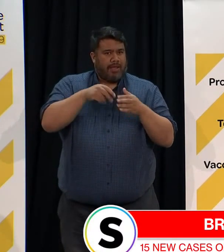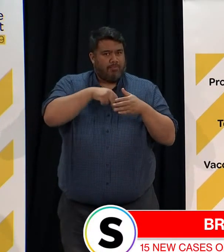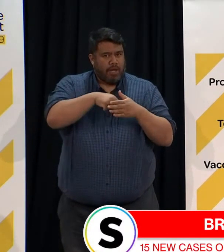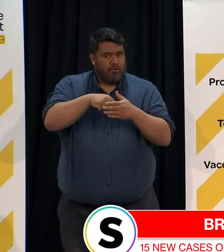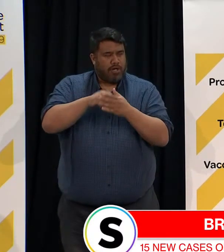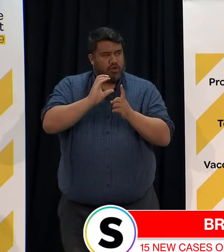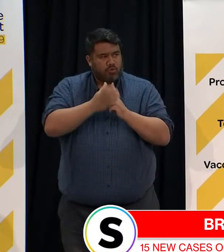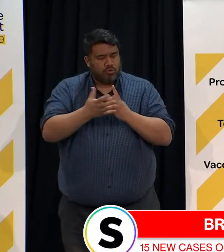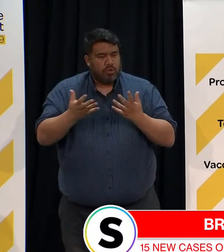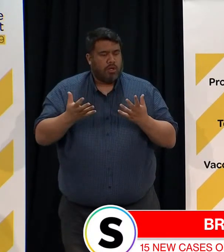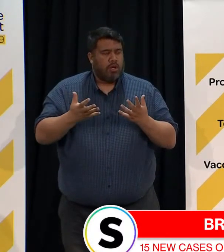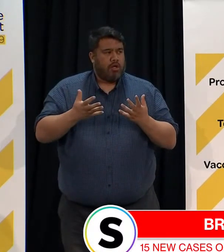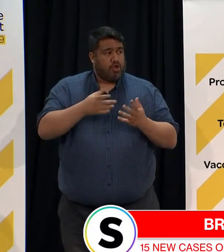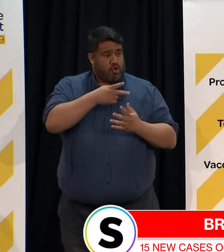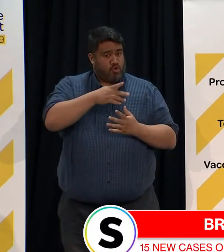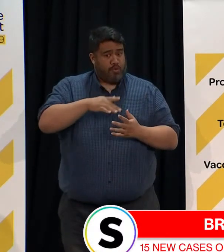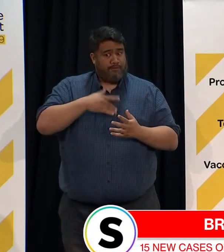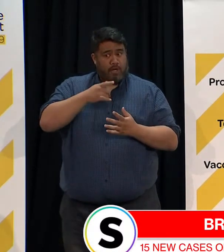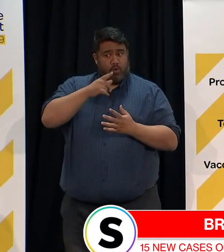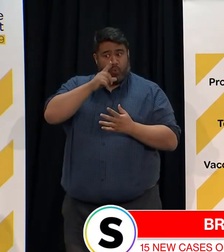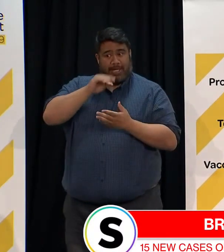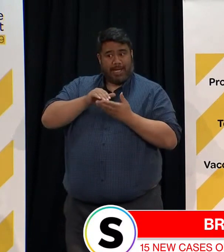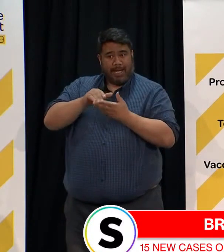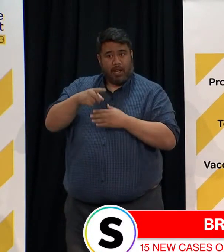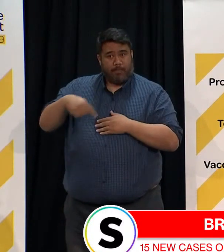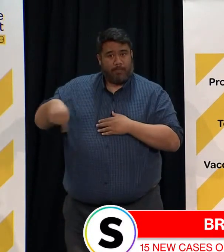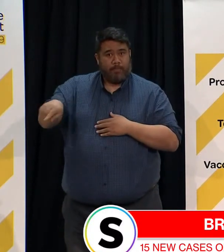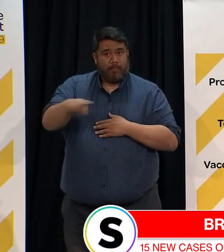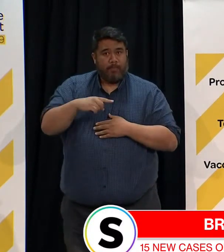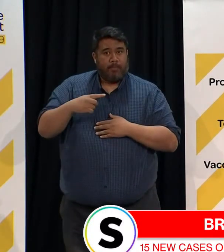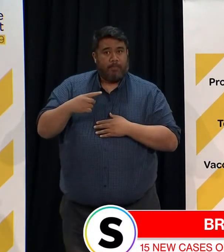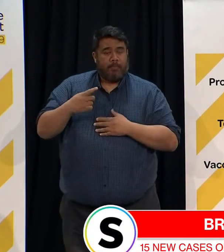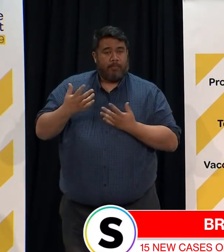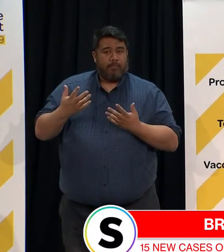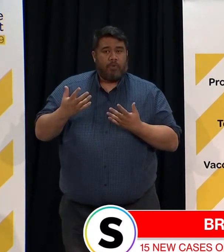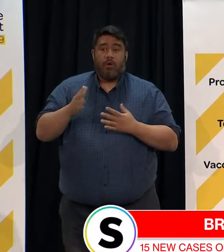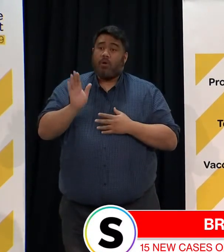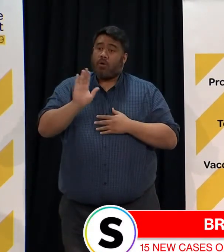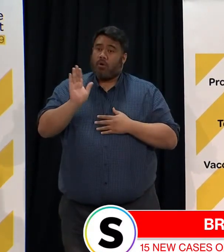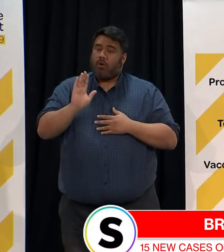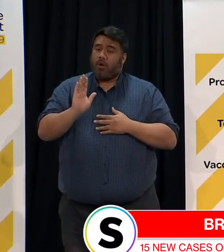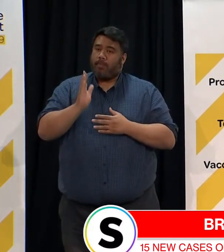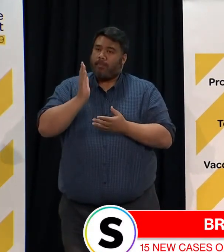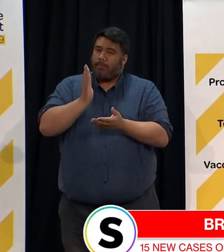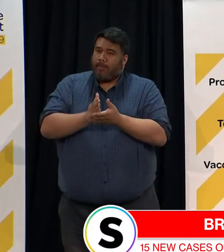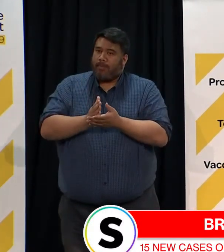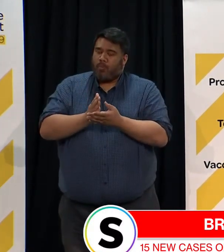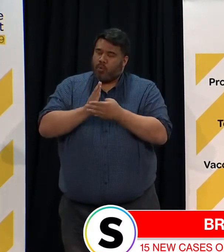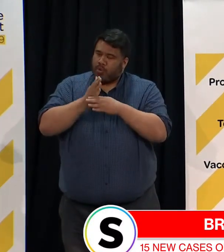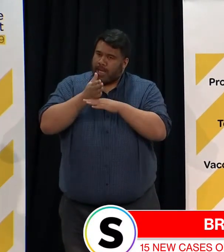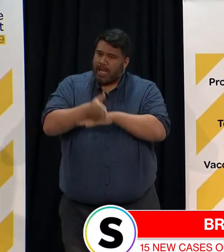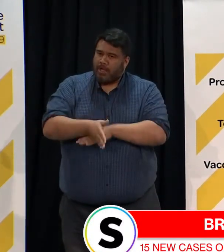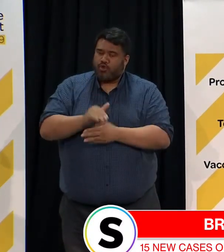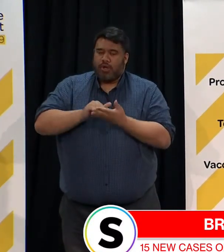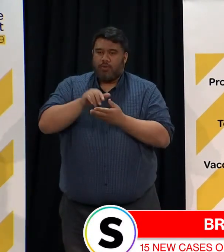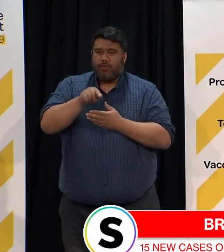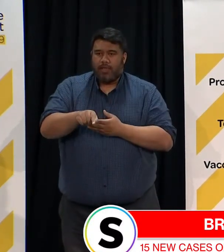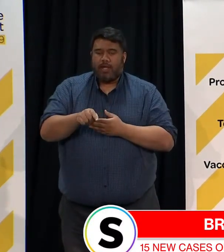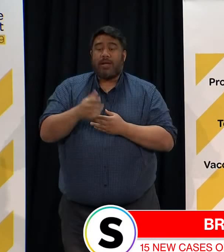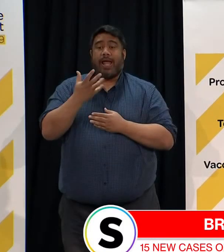large Pacifica community? I do know there's been a huge effort gone into that to ensure that there are interpreters there and also